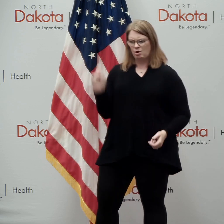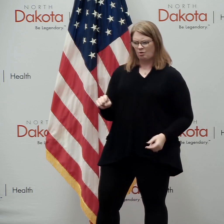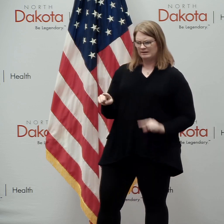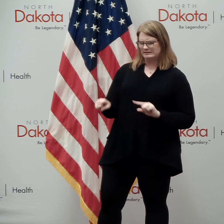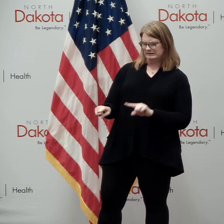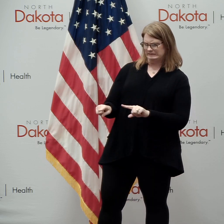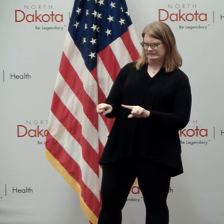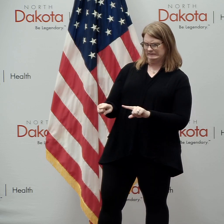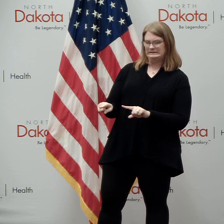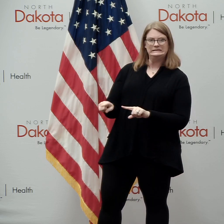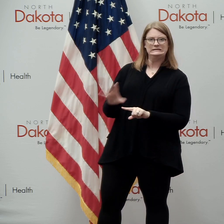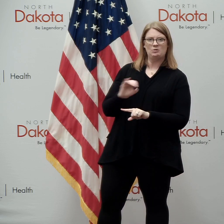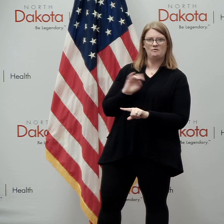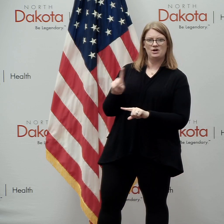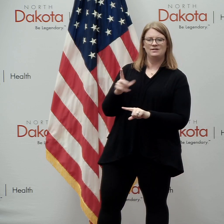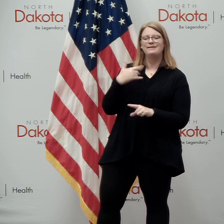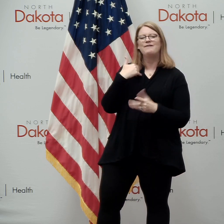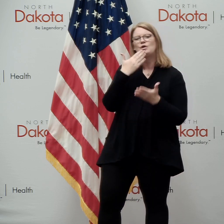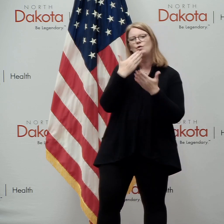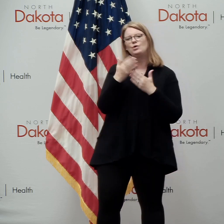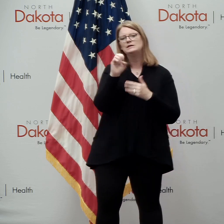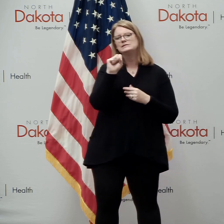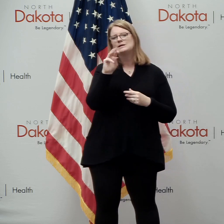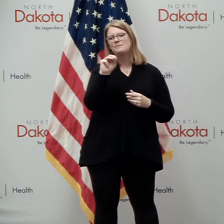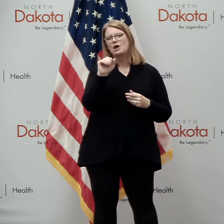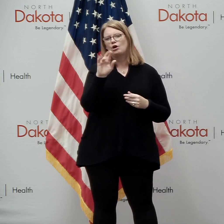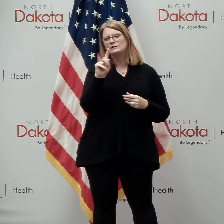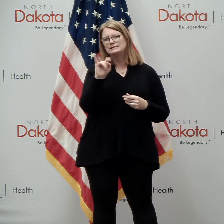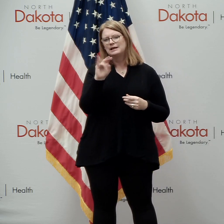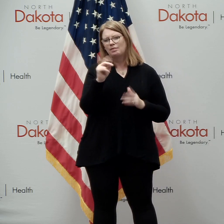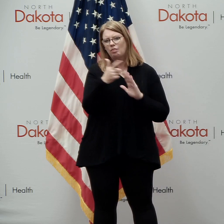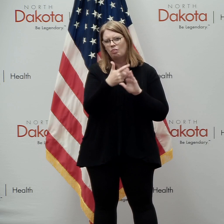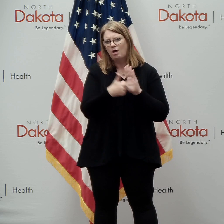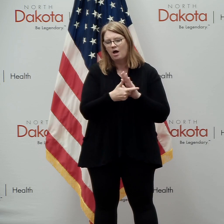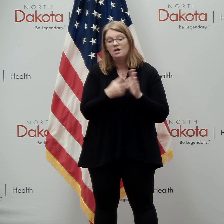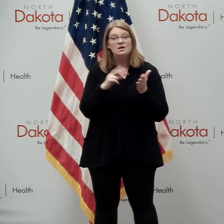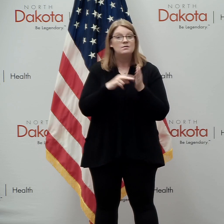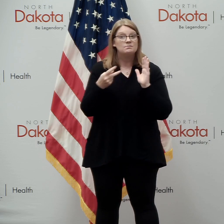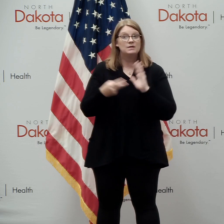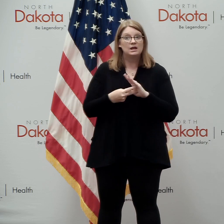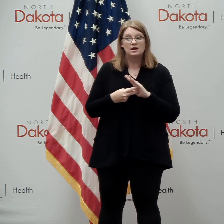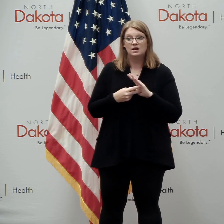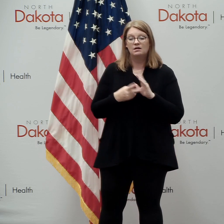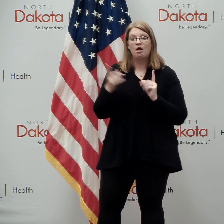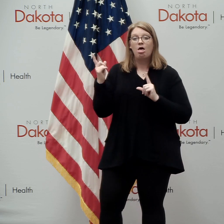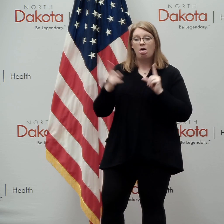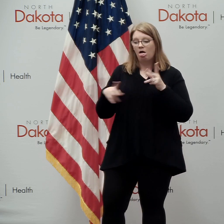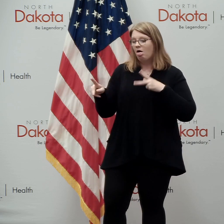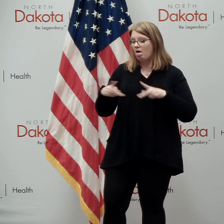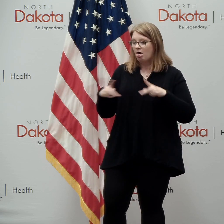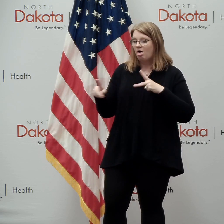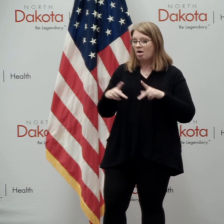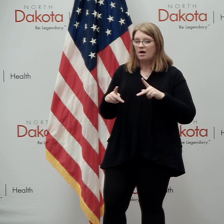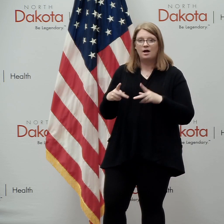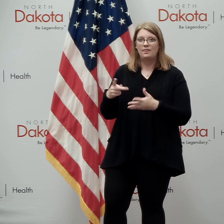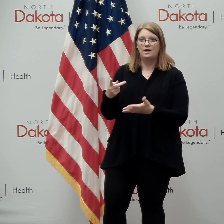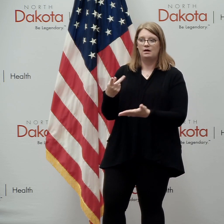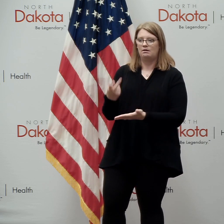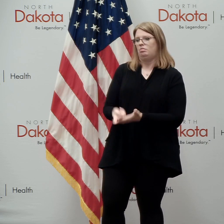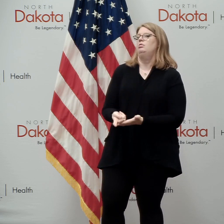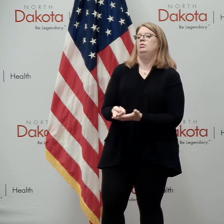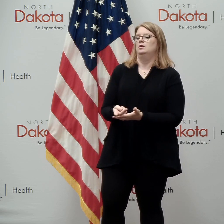overdose, called the Good Samaritan Law. So if you're with someone who's overdosing and you're concerned about